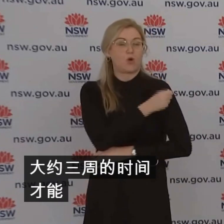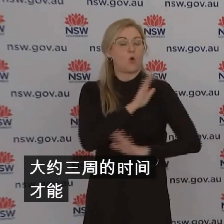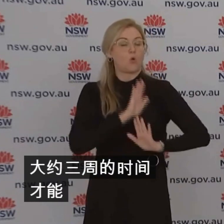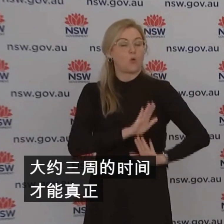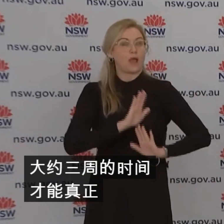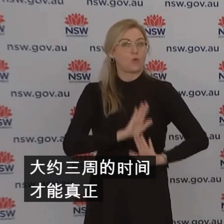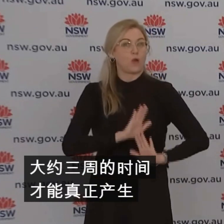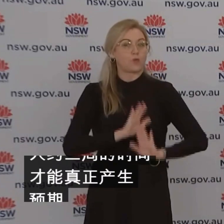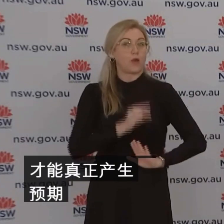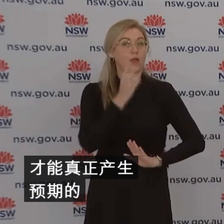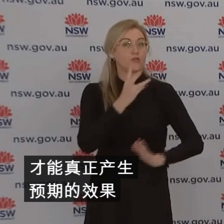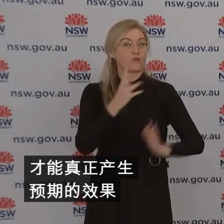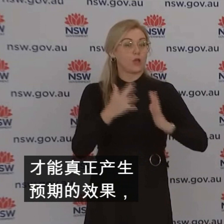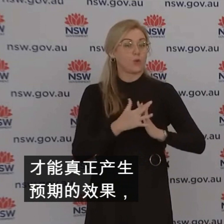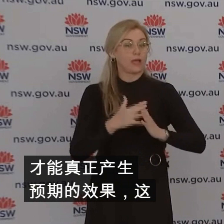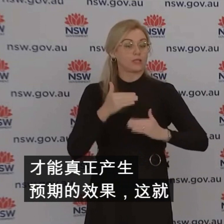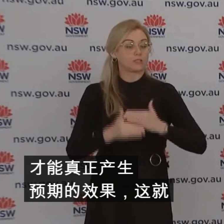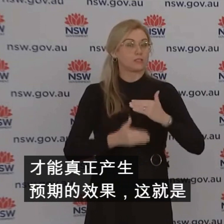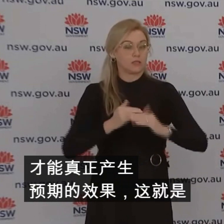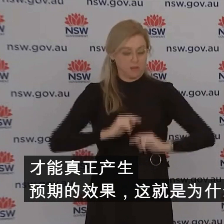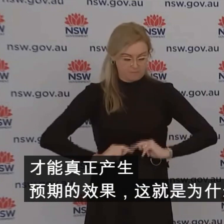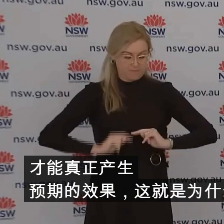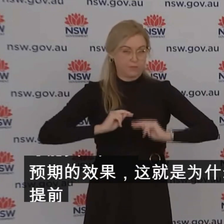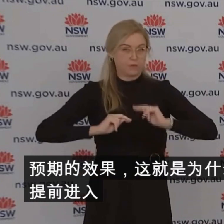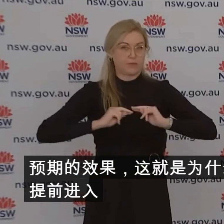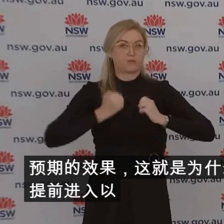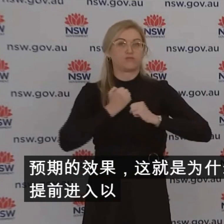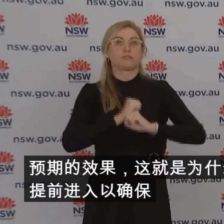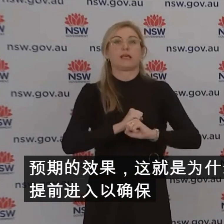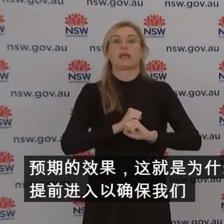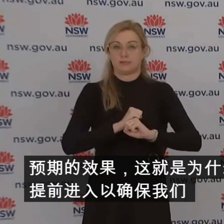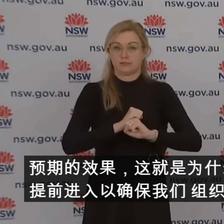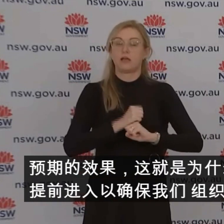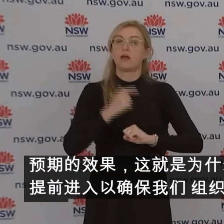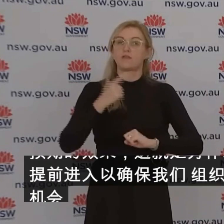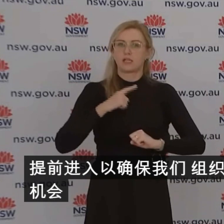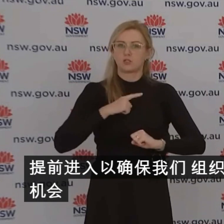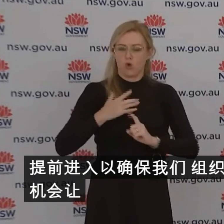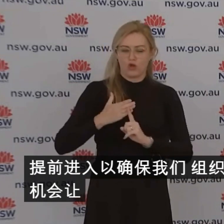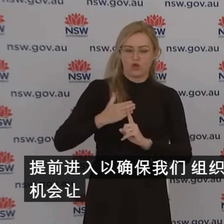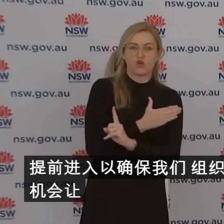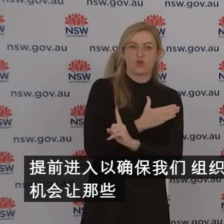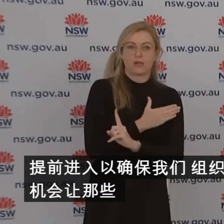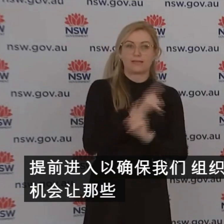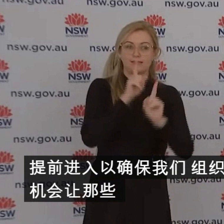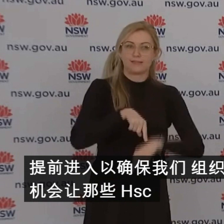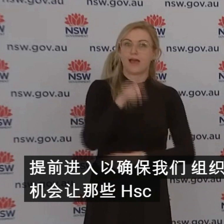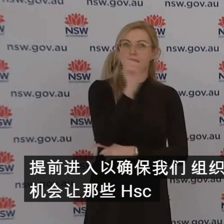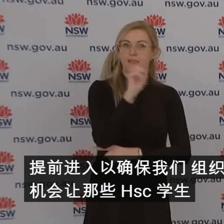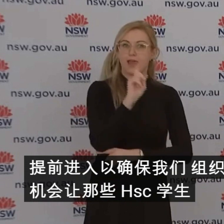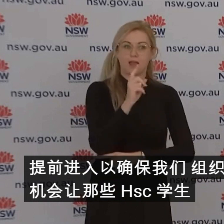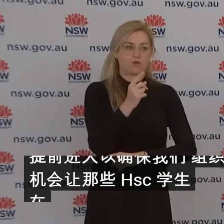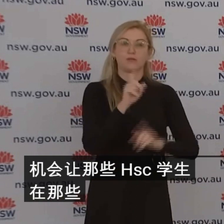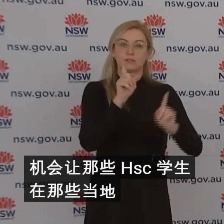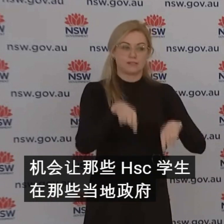either vaccine to really have the desired effect, and that's why we've got in early, made sure we organised the opportunity to allow those